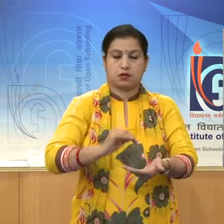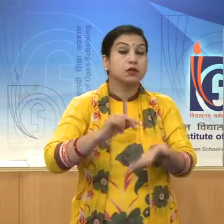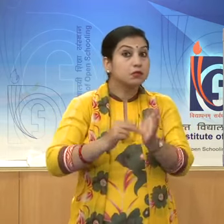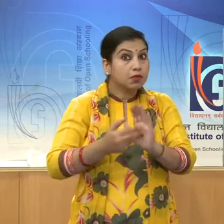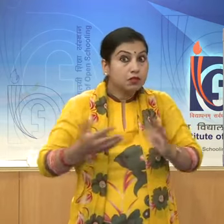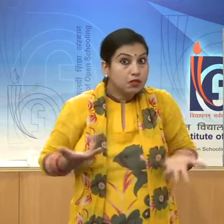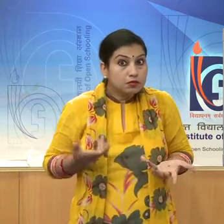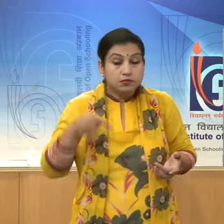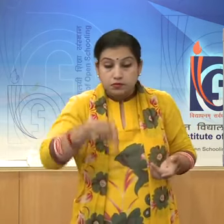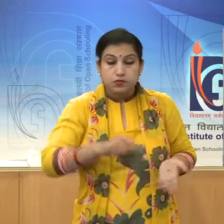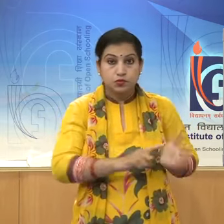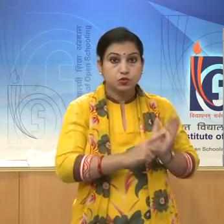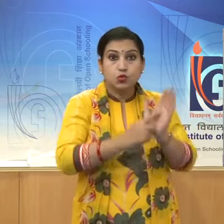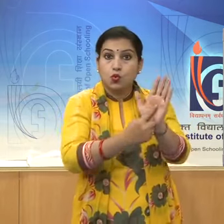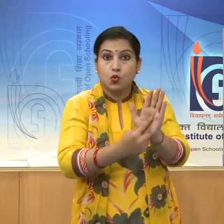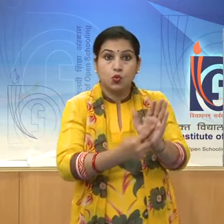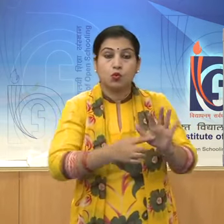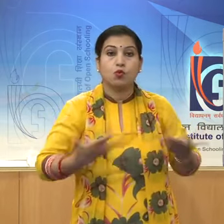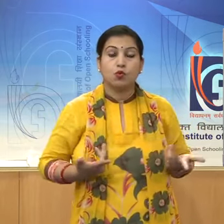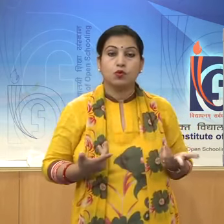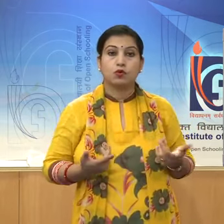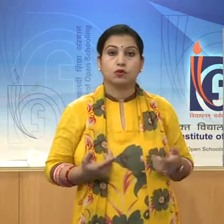Thus, it stands to depict